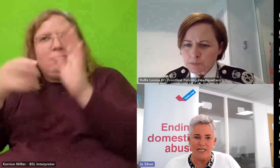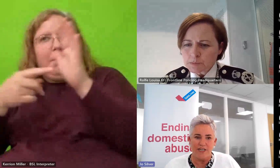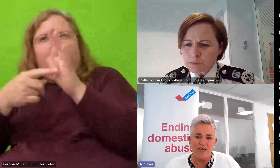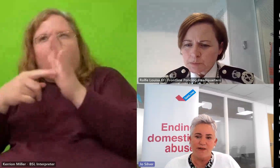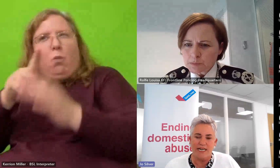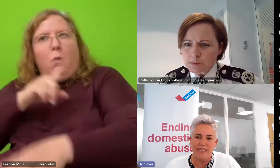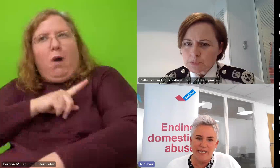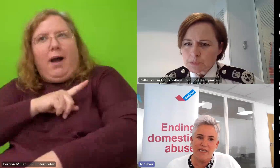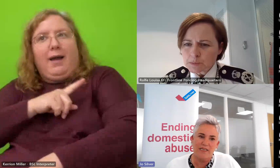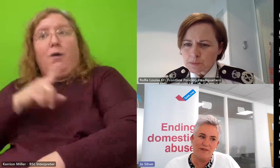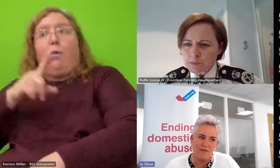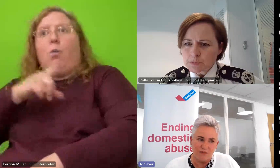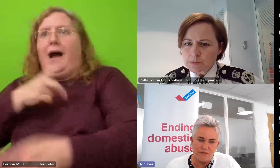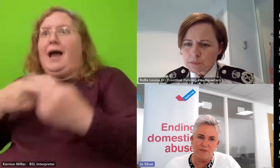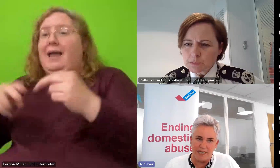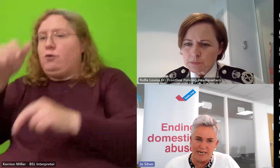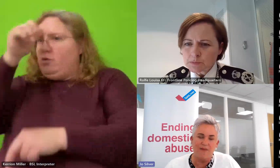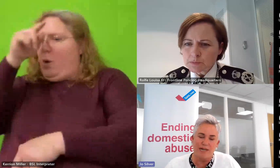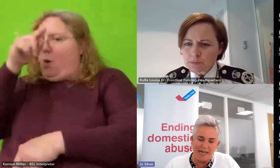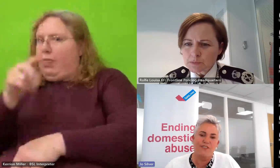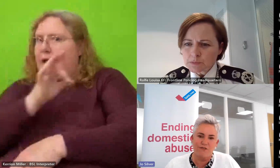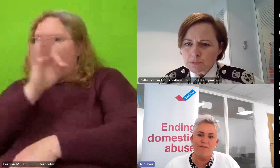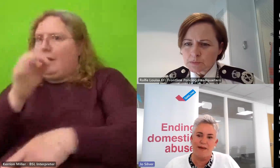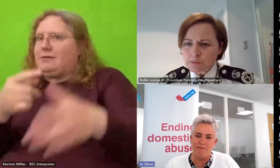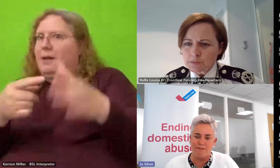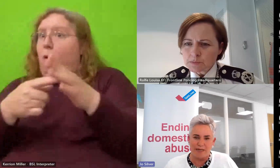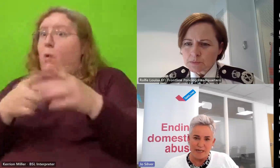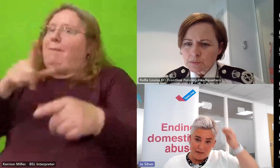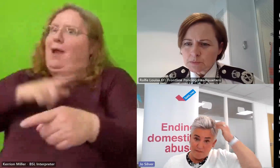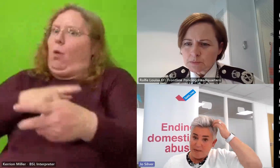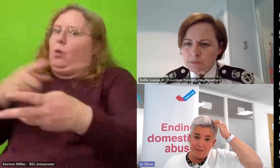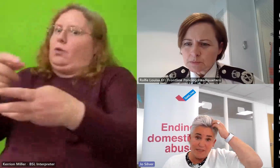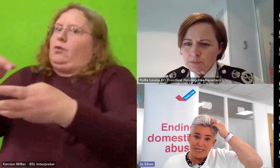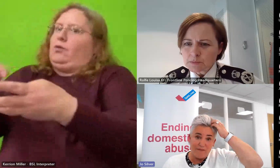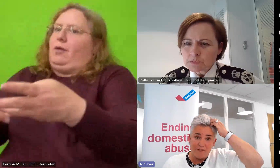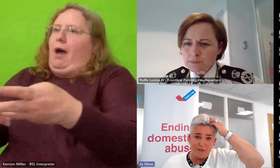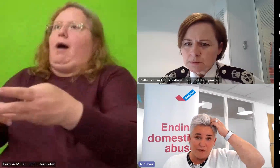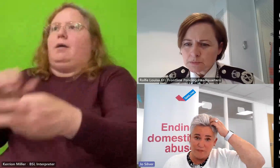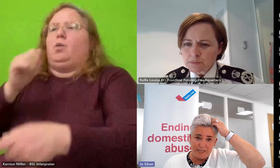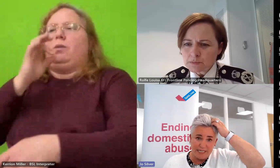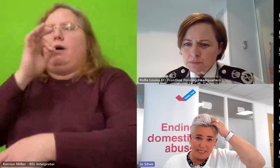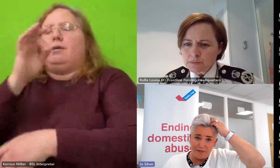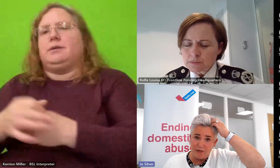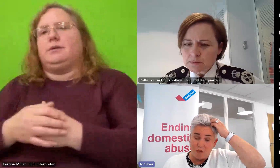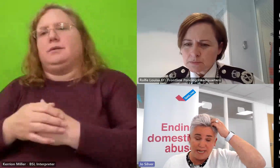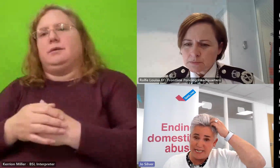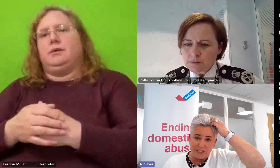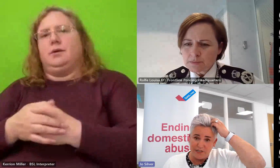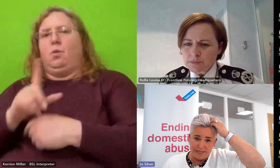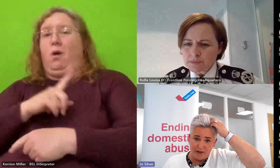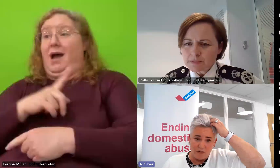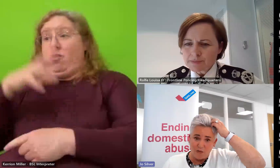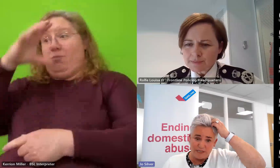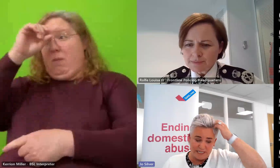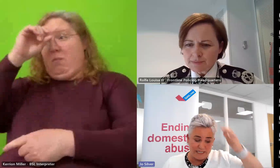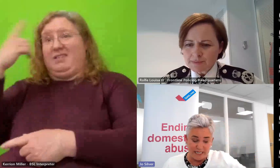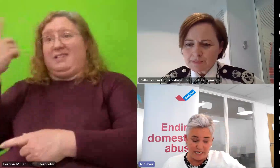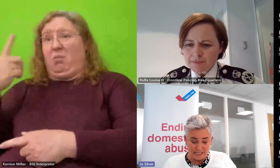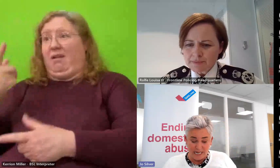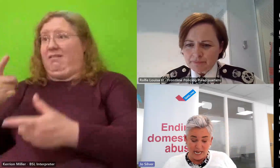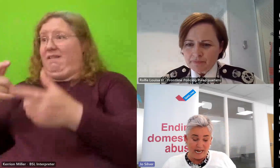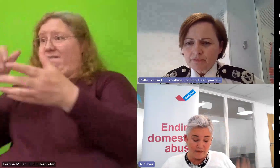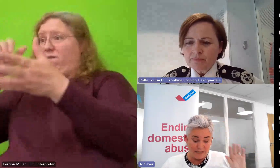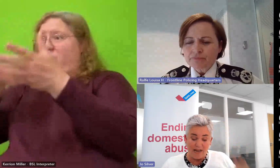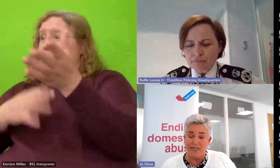ask. You know, I think that we have to remember, people given a form that they don't know why they're doing it or what